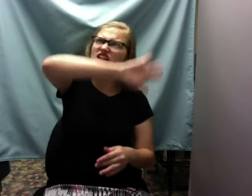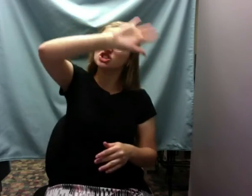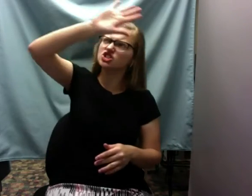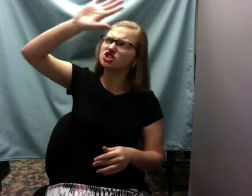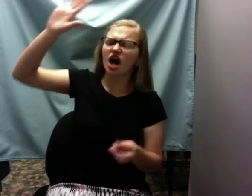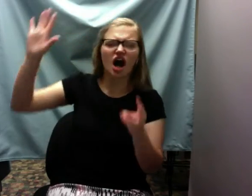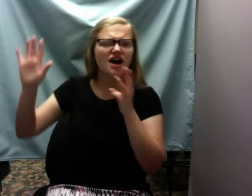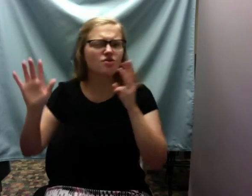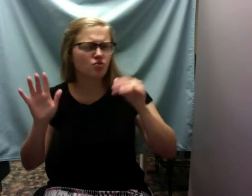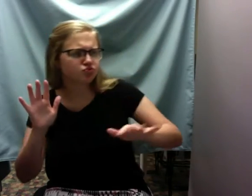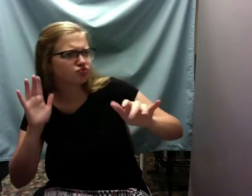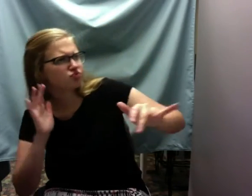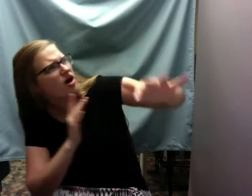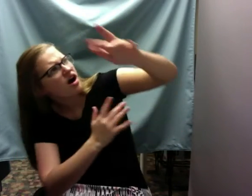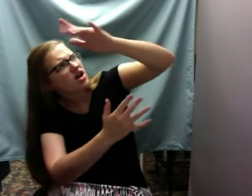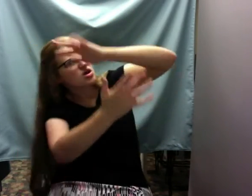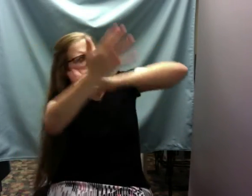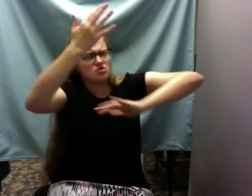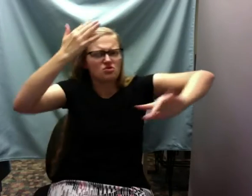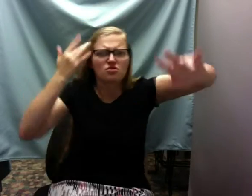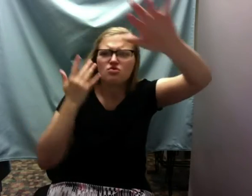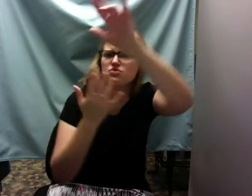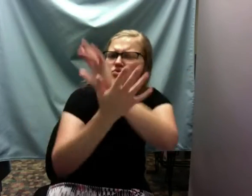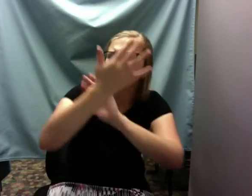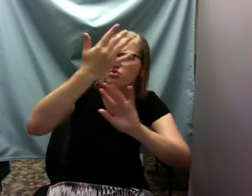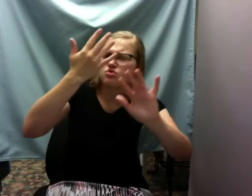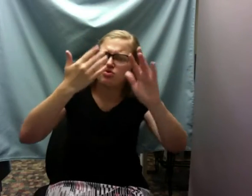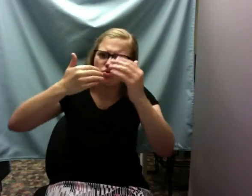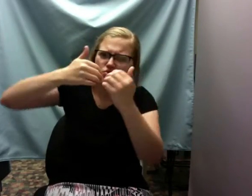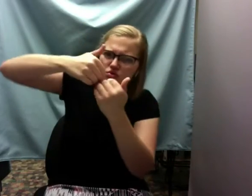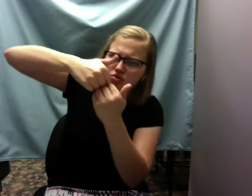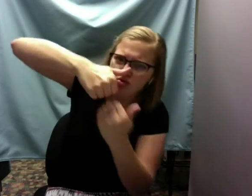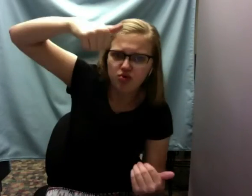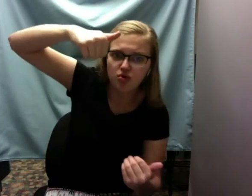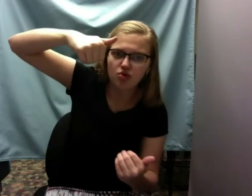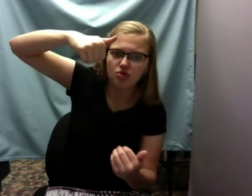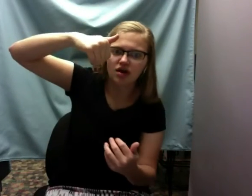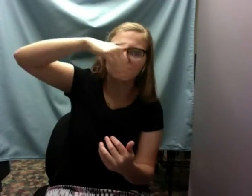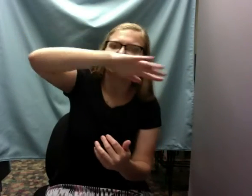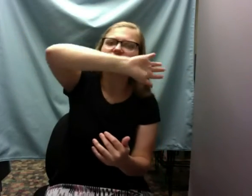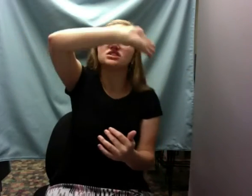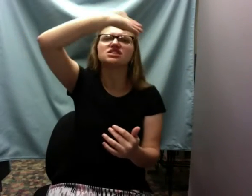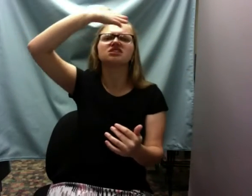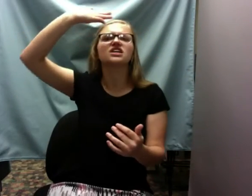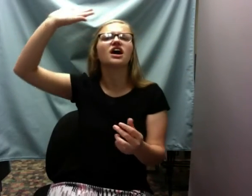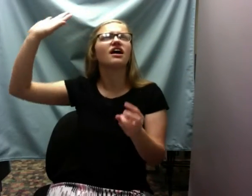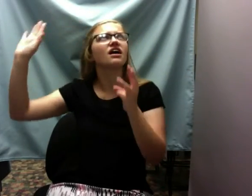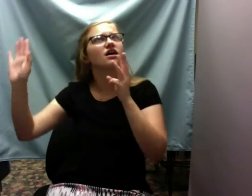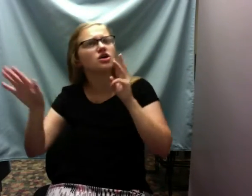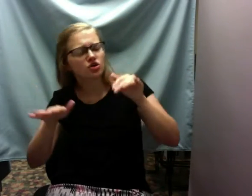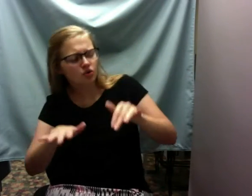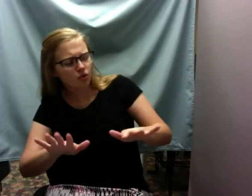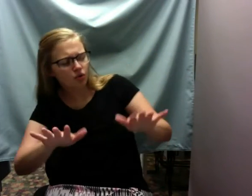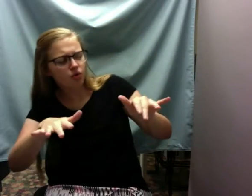a firmament in the midst of the waters, and let it divide the waters from the waters." And God made the firmament,